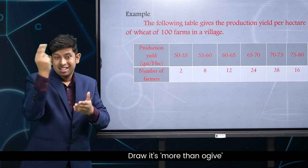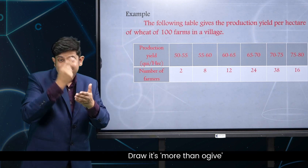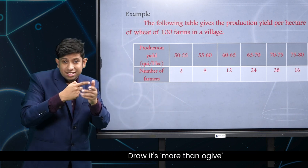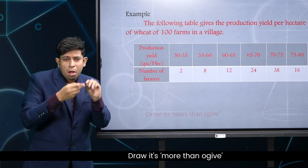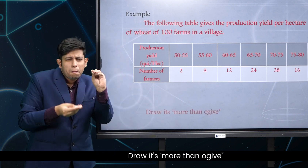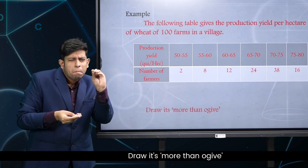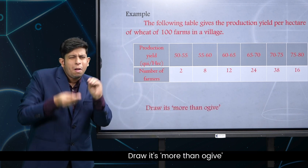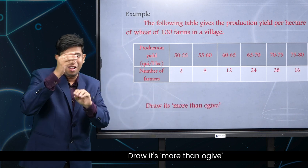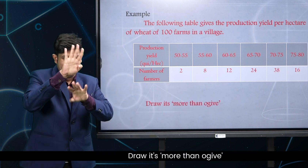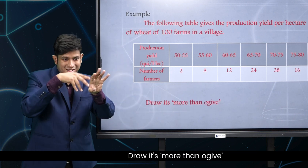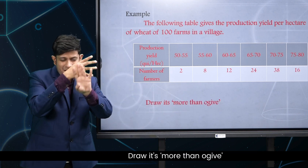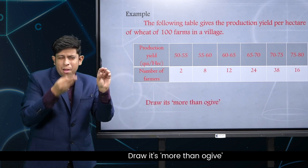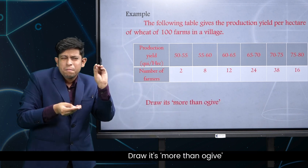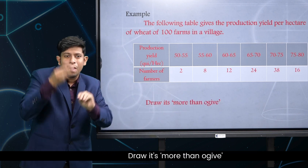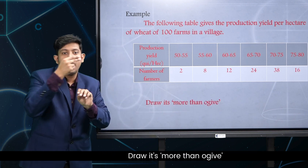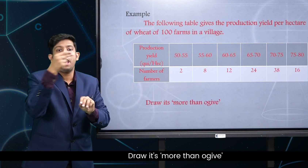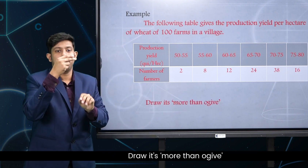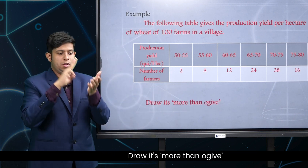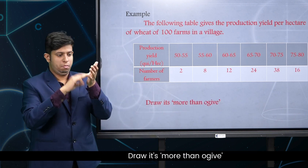Draw its more than type ogive.